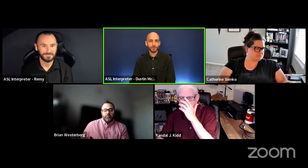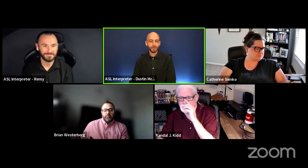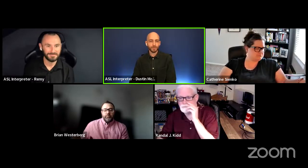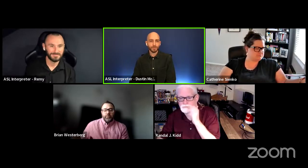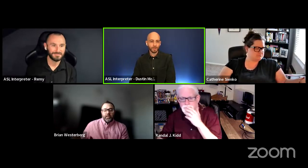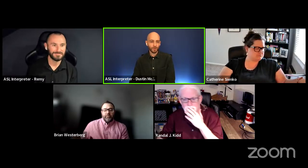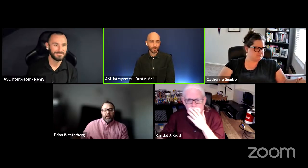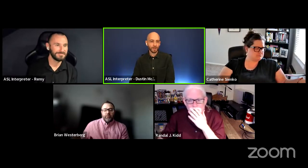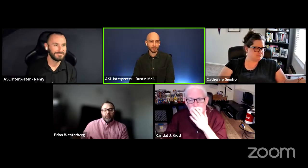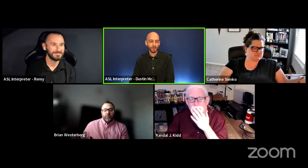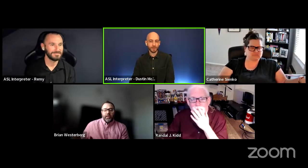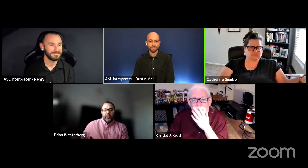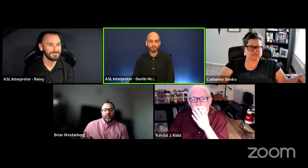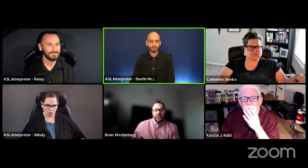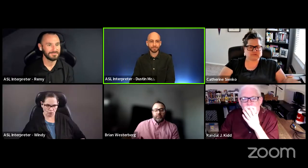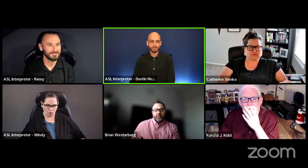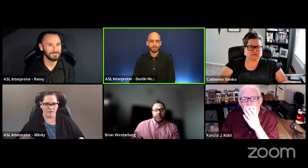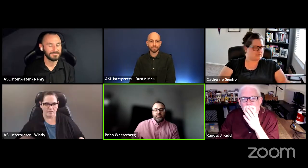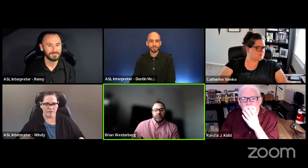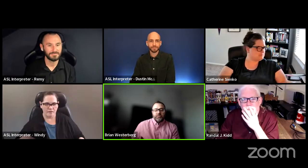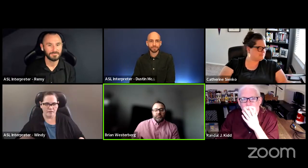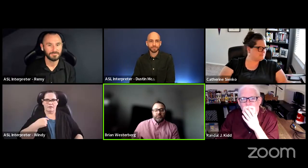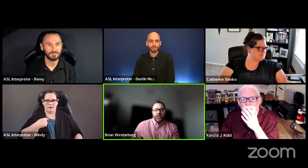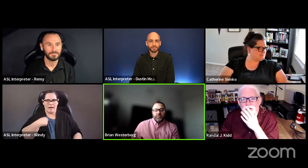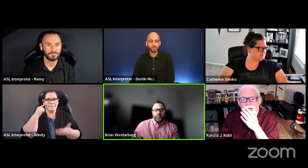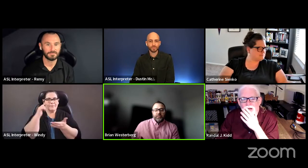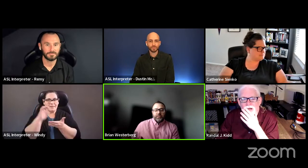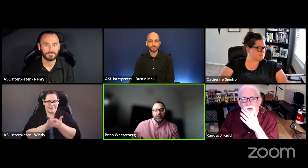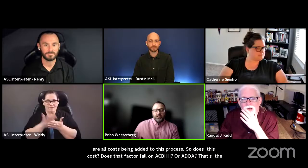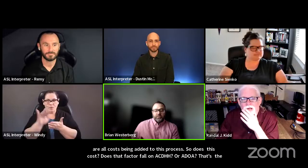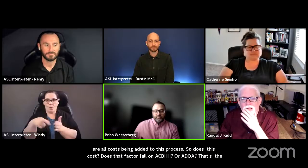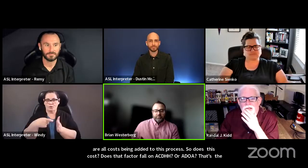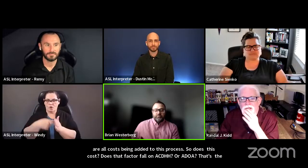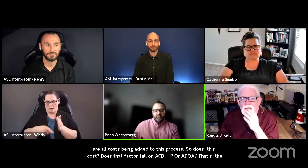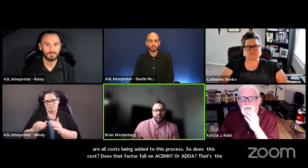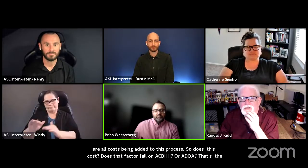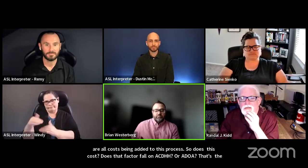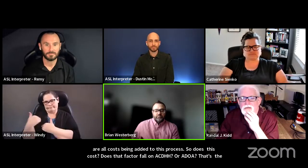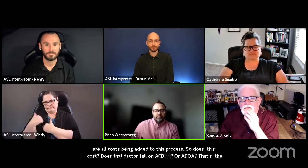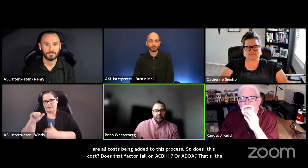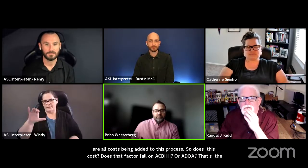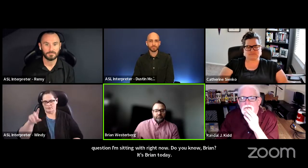I believe that Brian would be answer that. those costs would be to the commission.